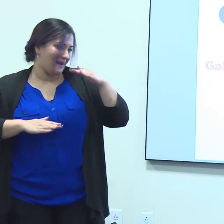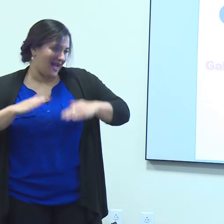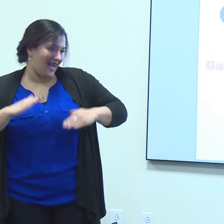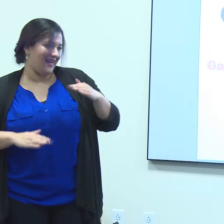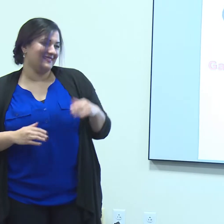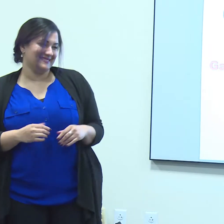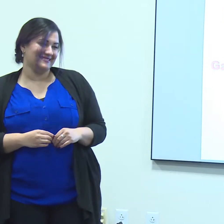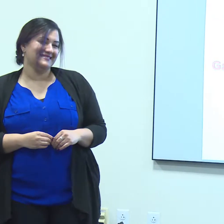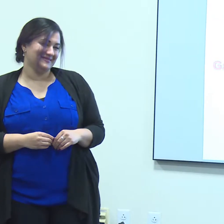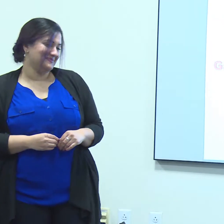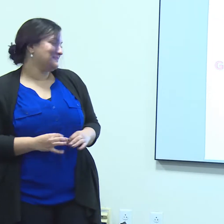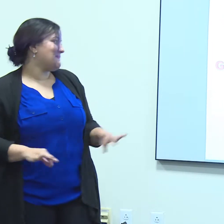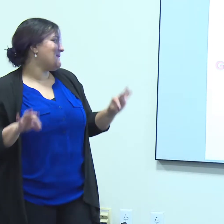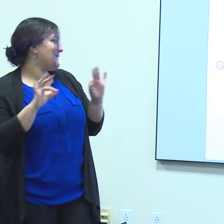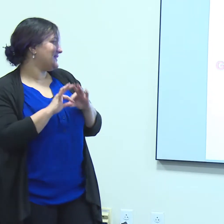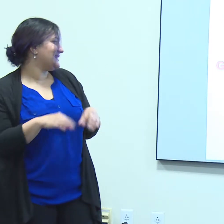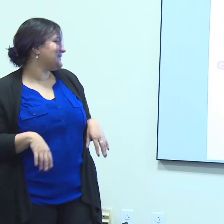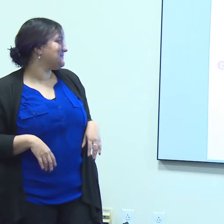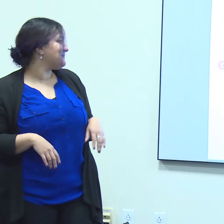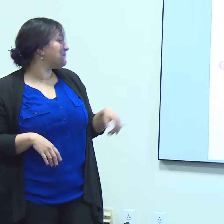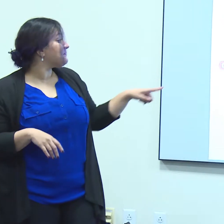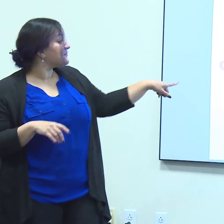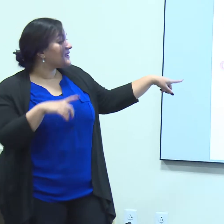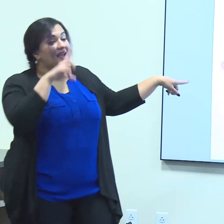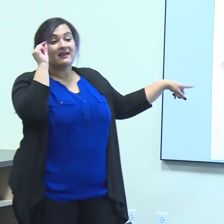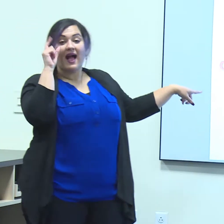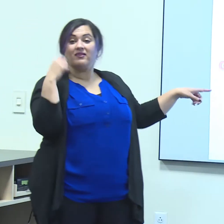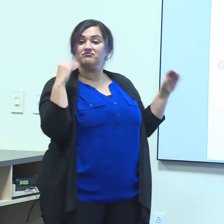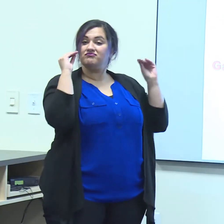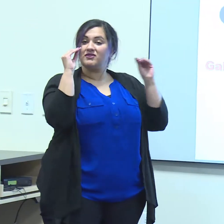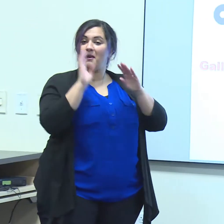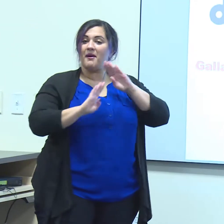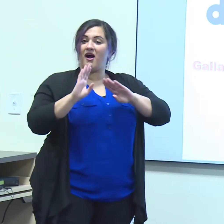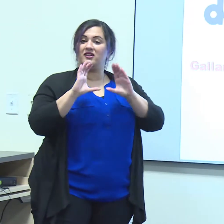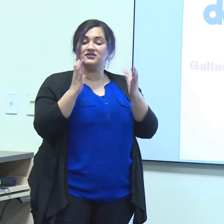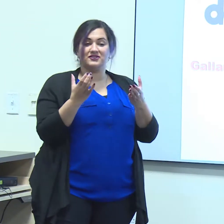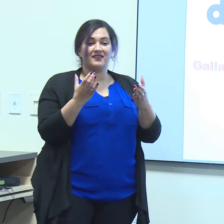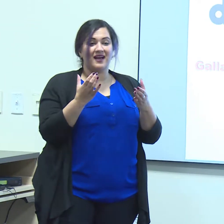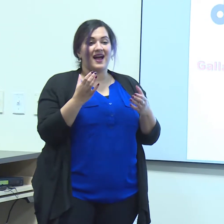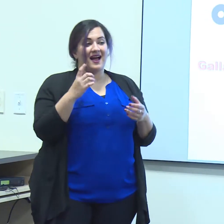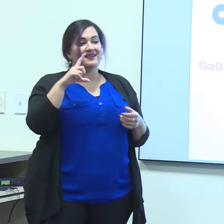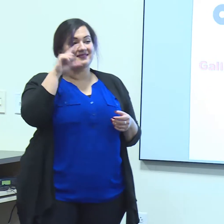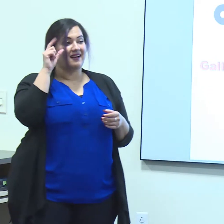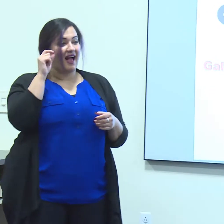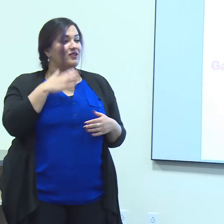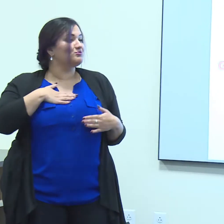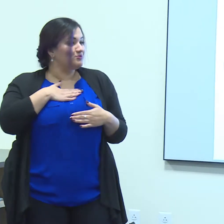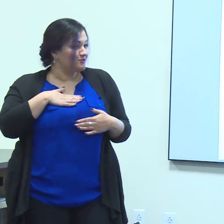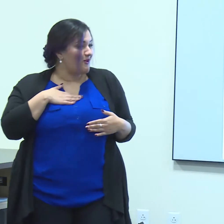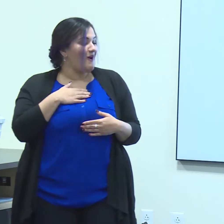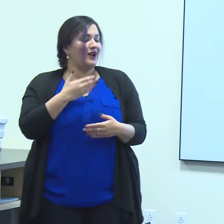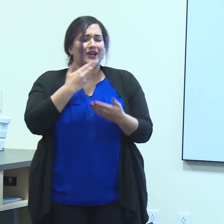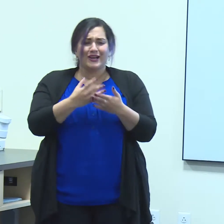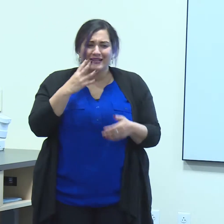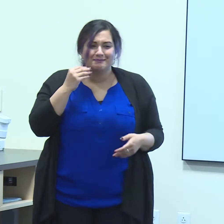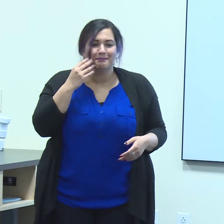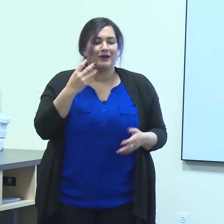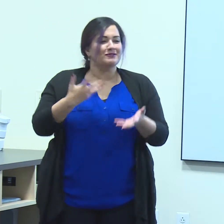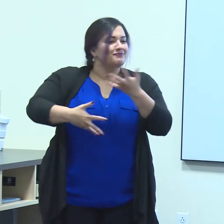students that I work with, I tell them to have a good work-life balance. It's very important. It was a very good experience for me working in